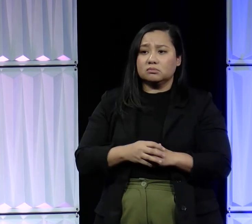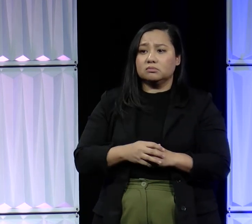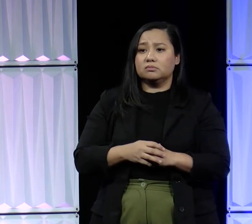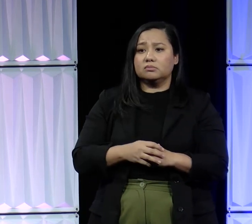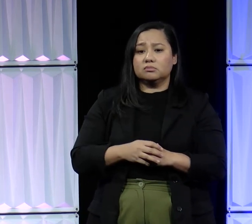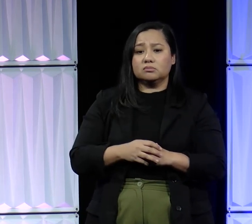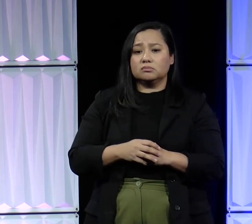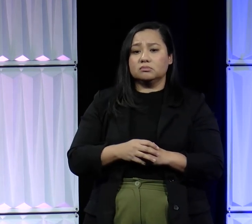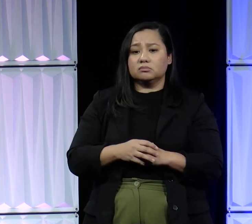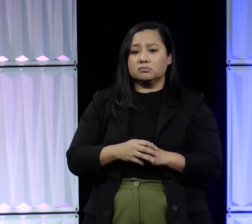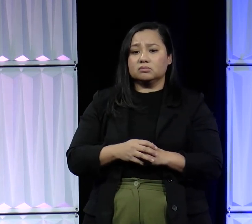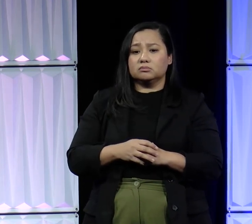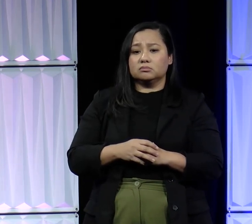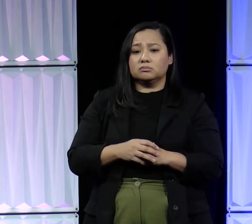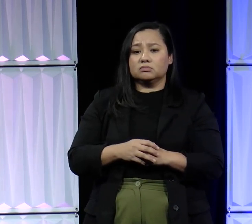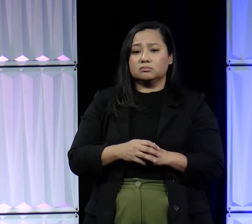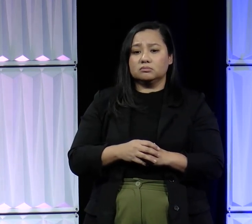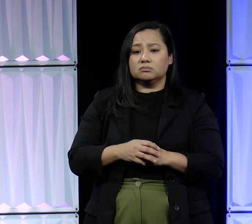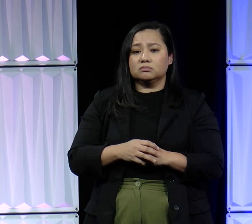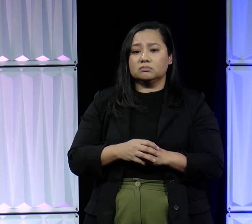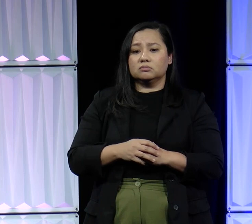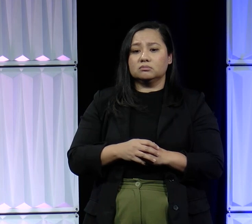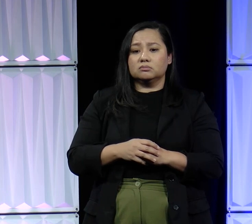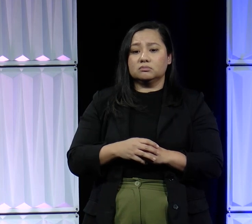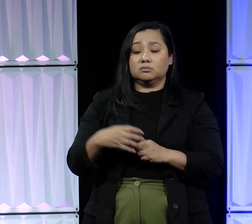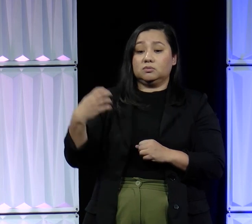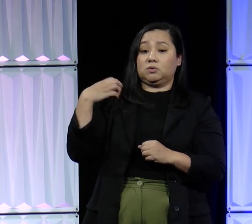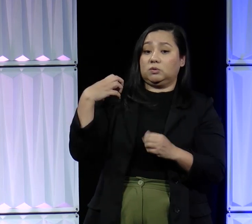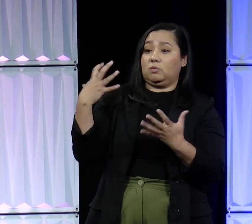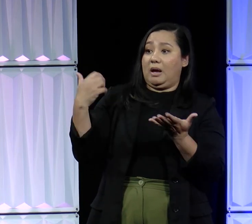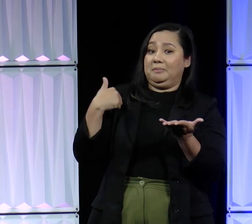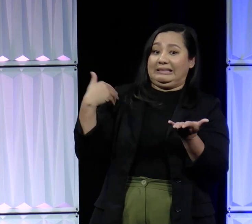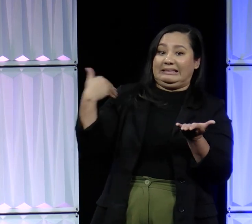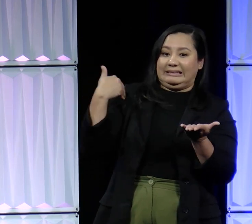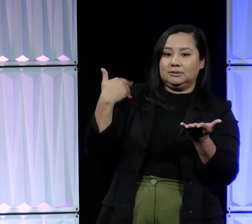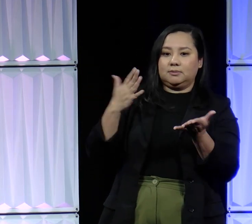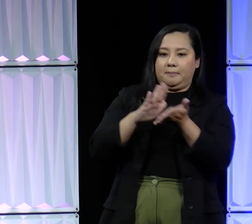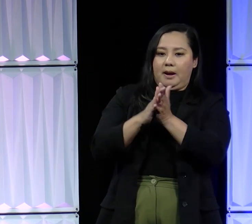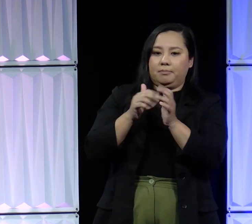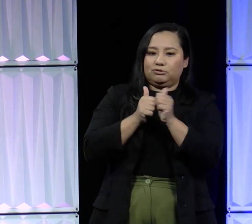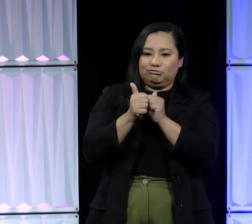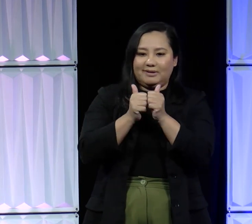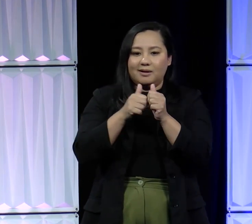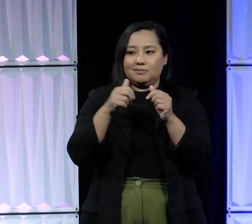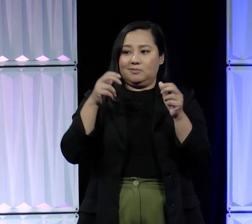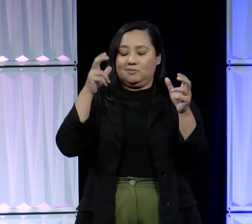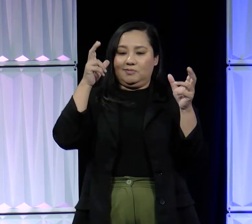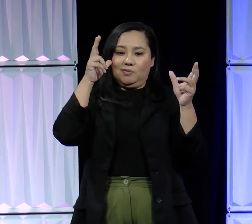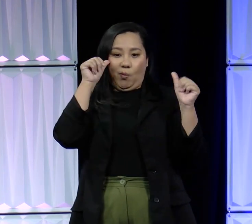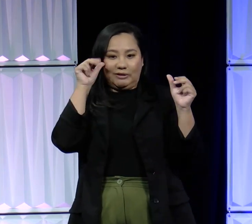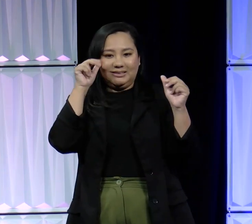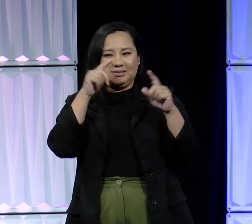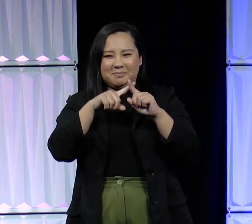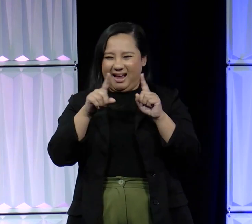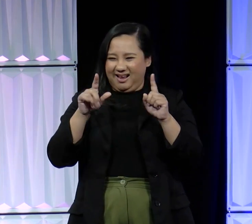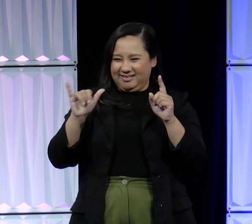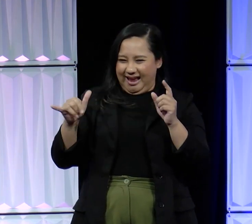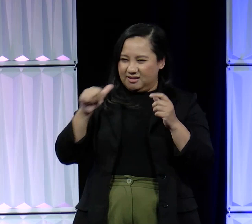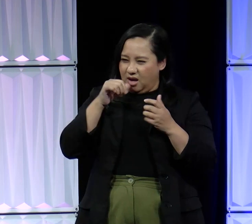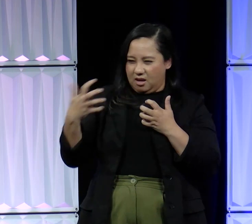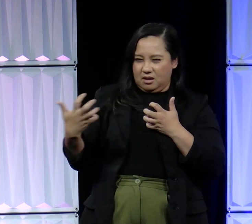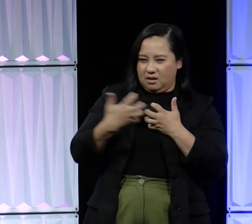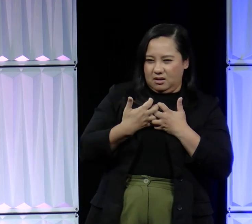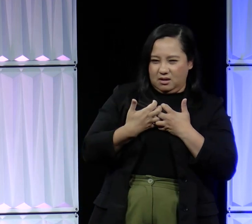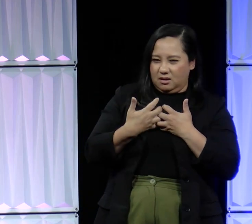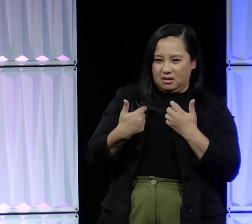The racehorse and assassin mentality were contrary to my true self. Eventually, my coach looked past the single story,